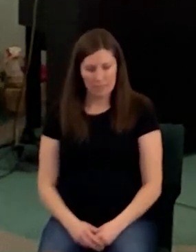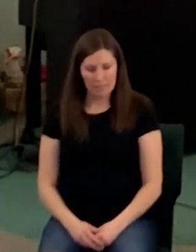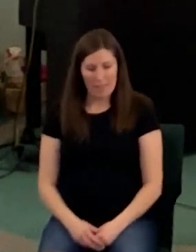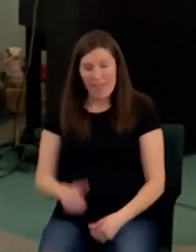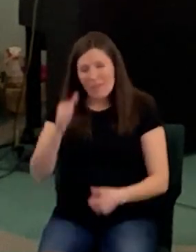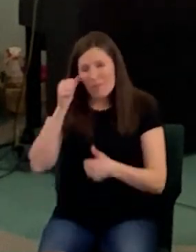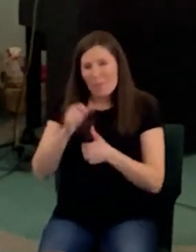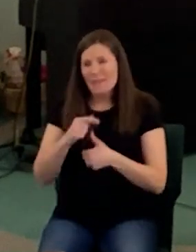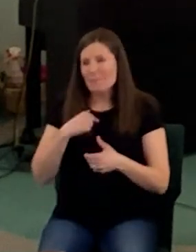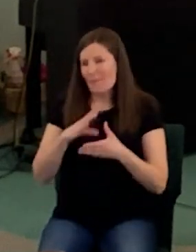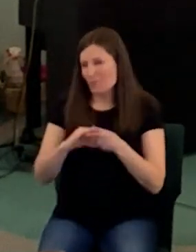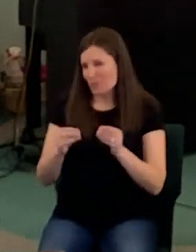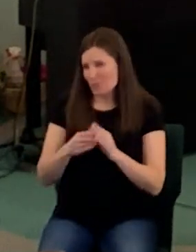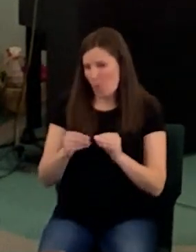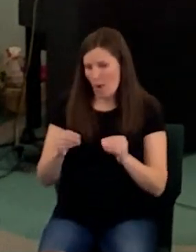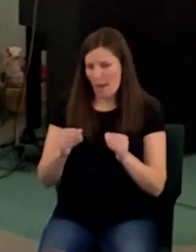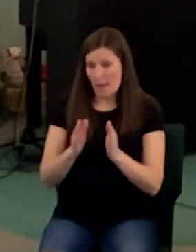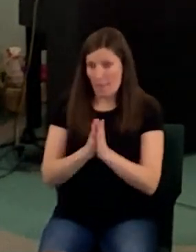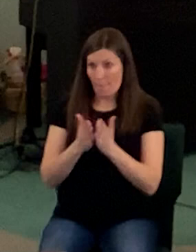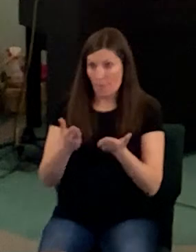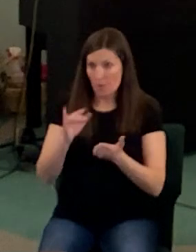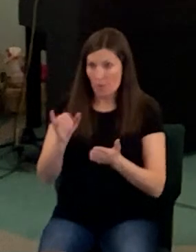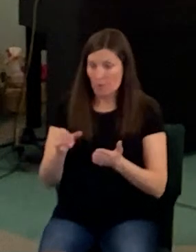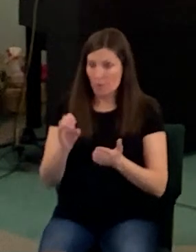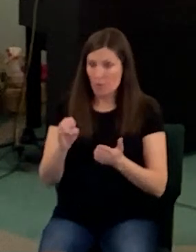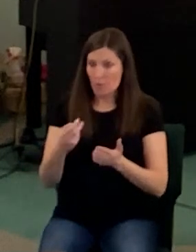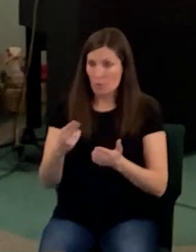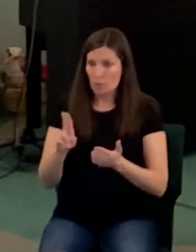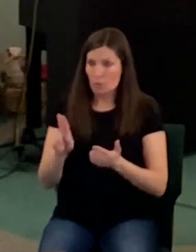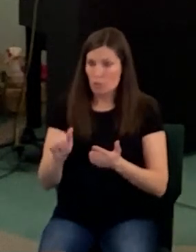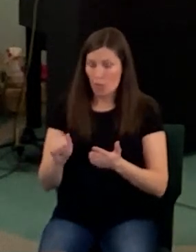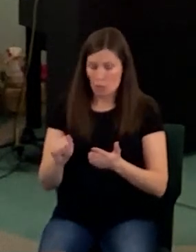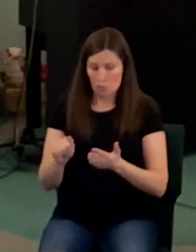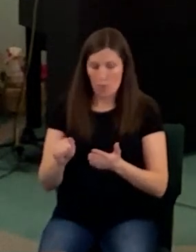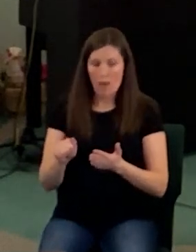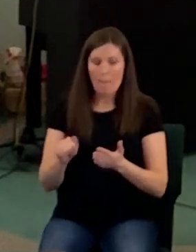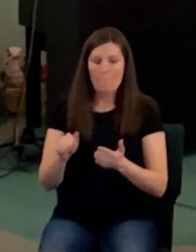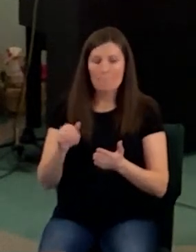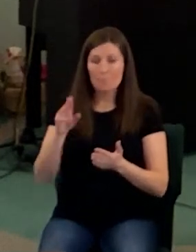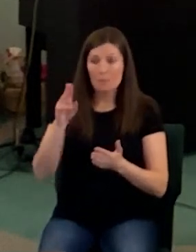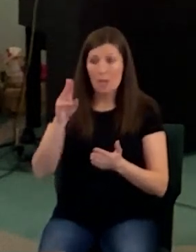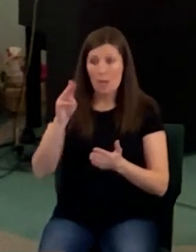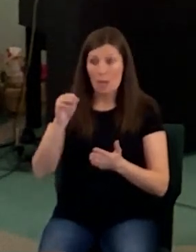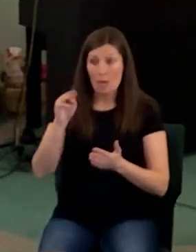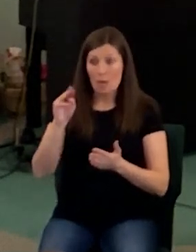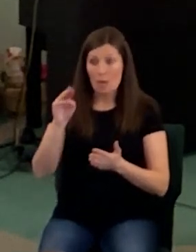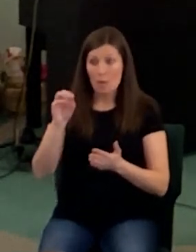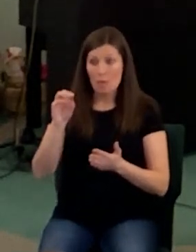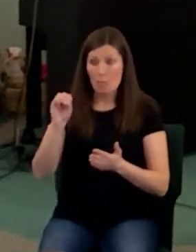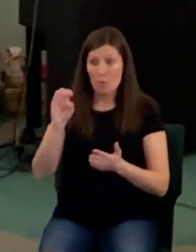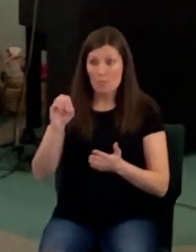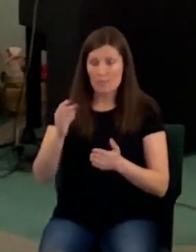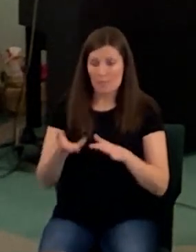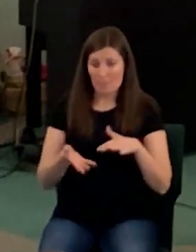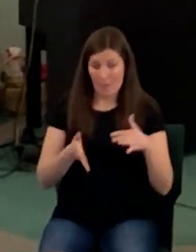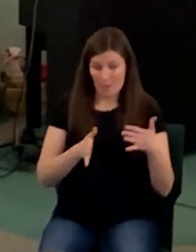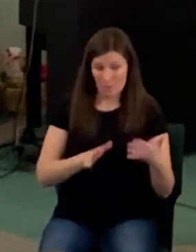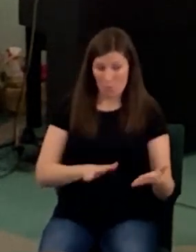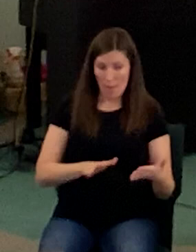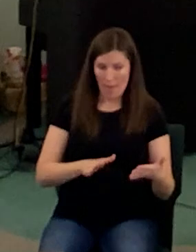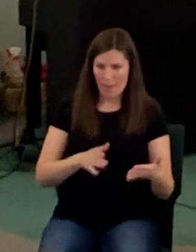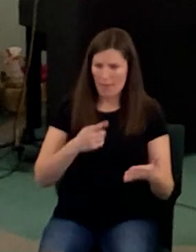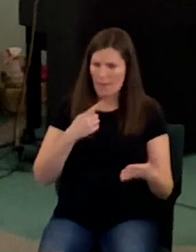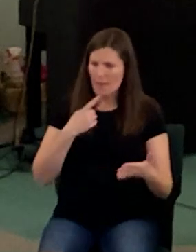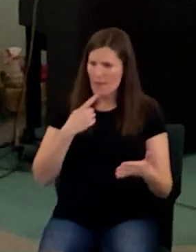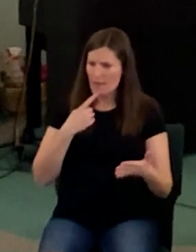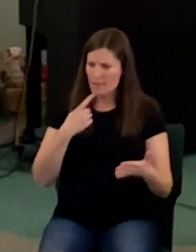It reminds me of a story in the book of Joshua where Moses has passed away. He commissions Joshua, his assistant, to take the